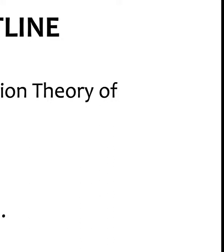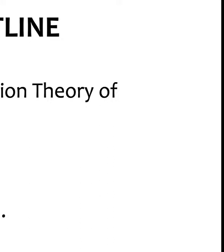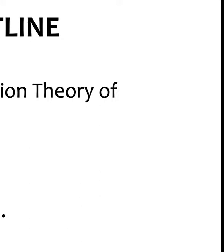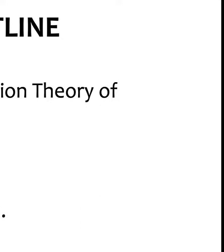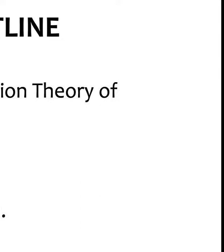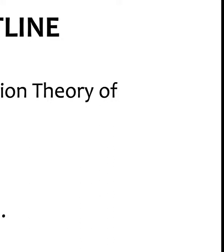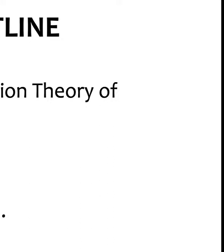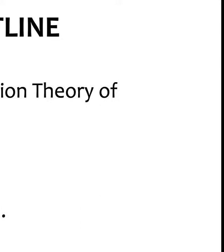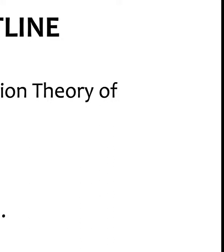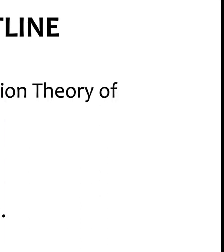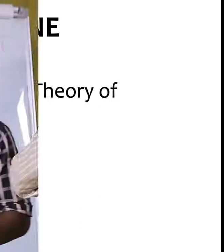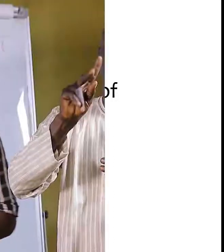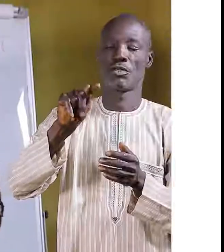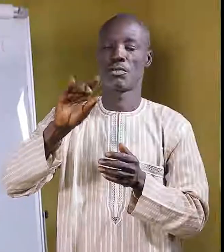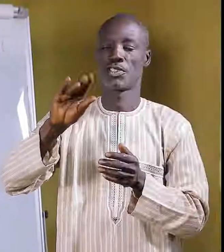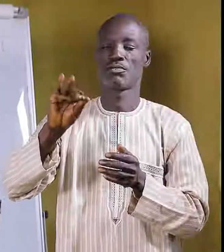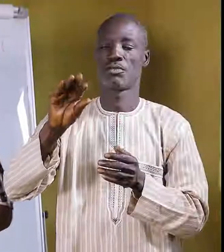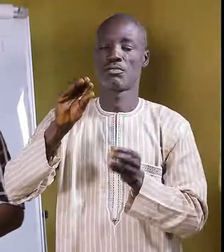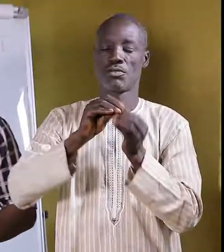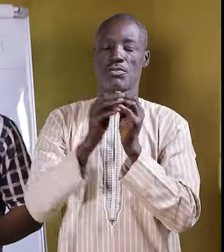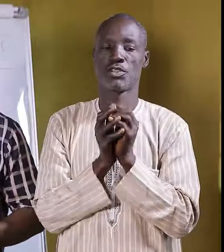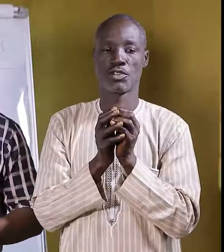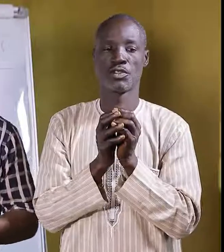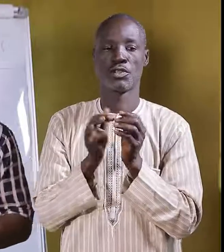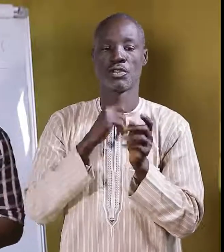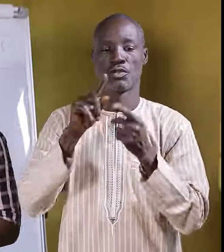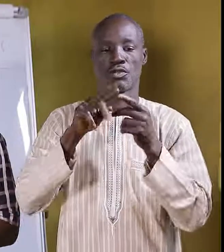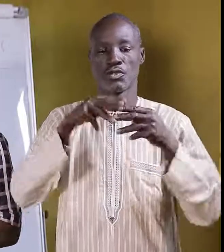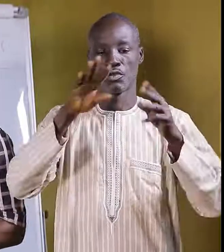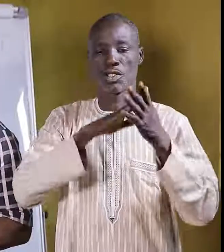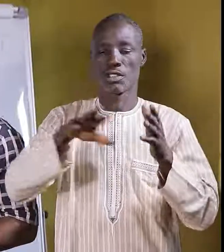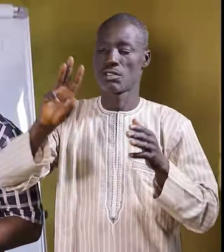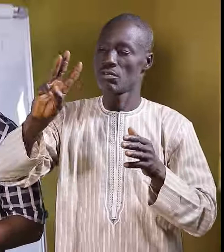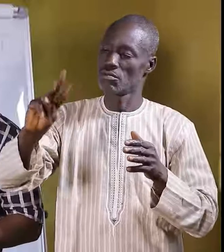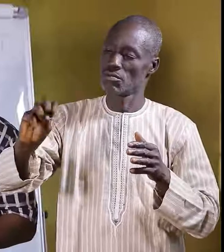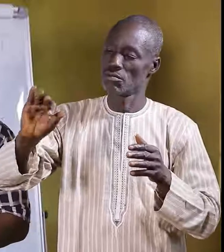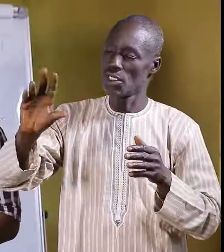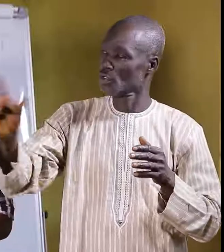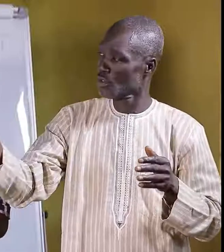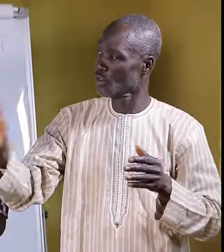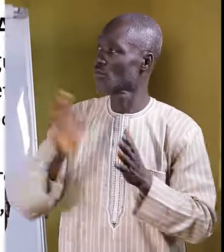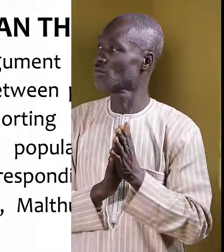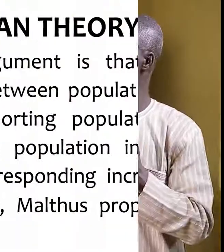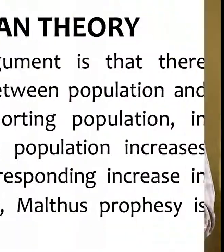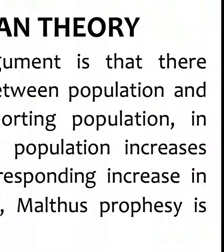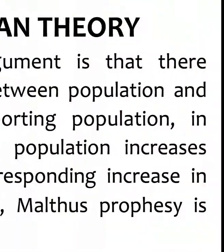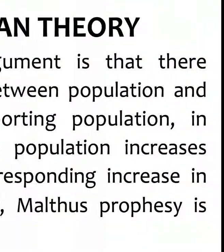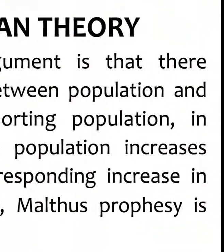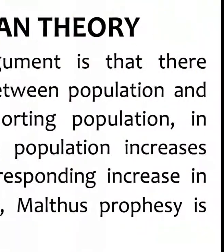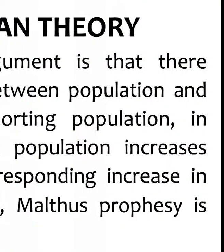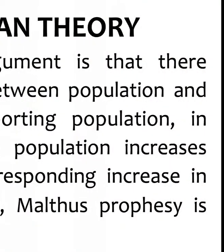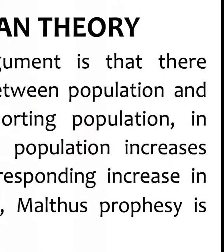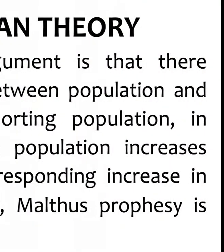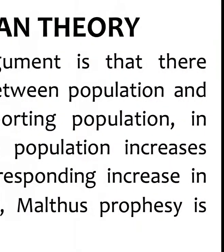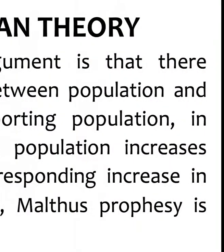optimum population. Now, let us go to Malthus theory of population. We call it